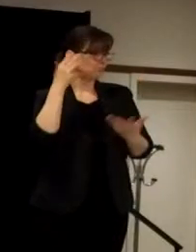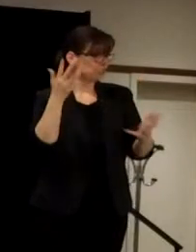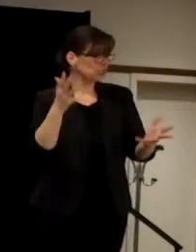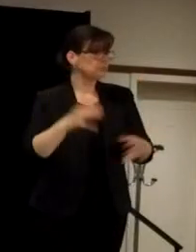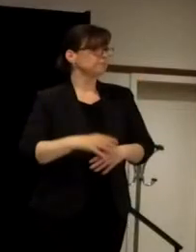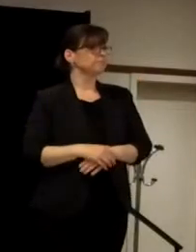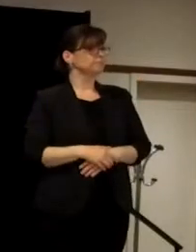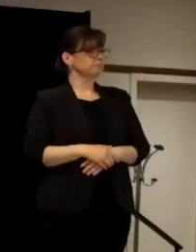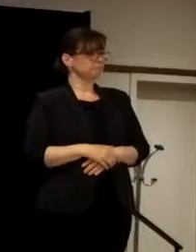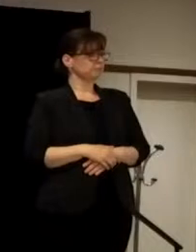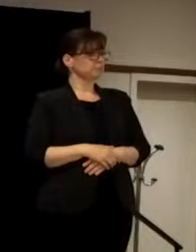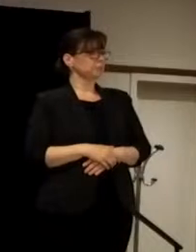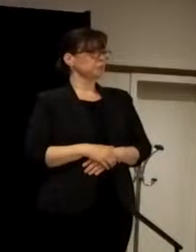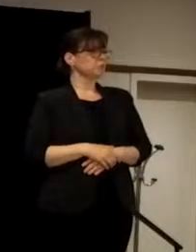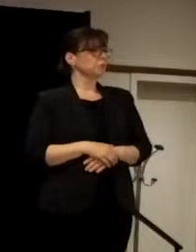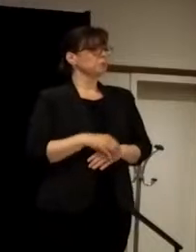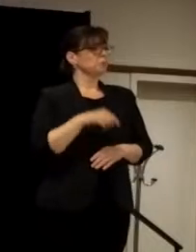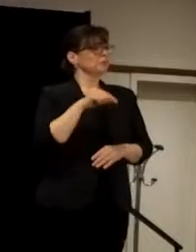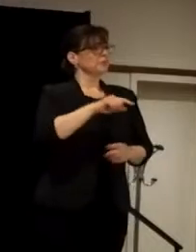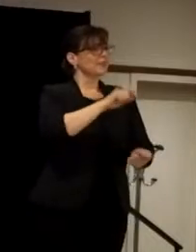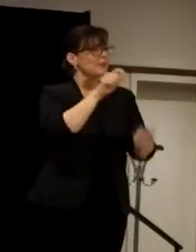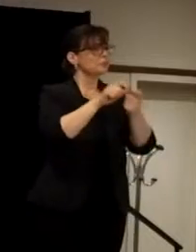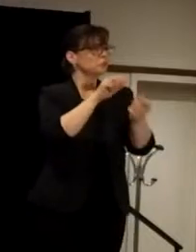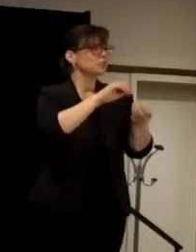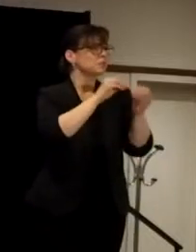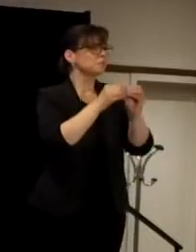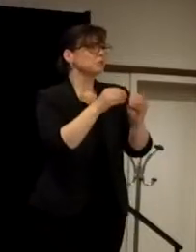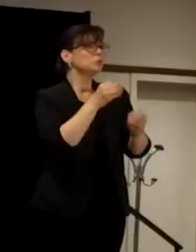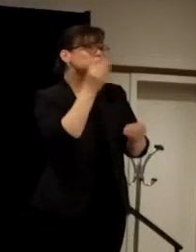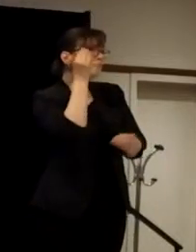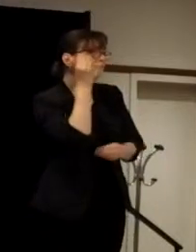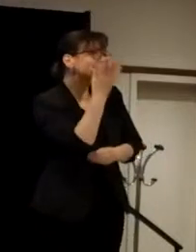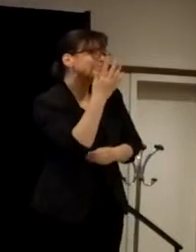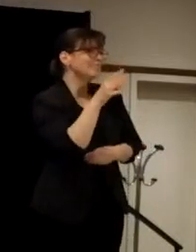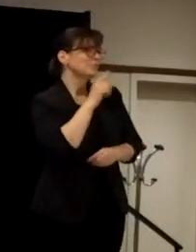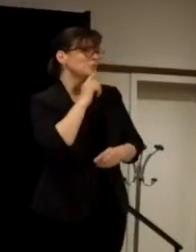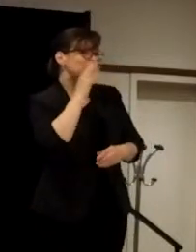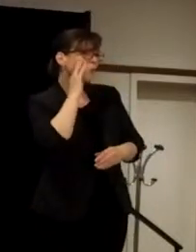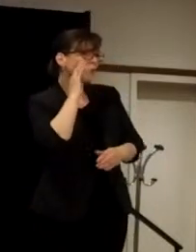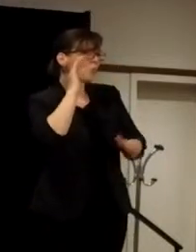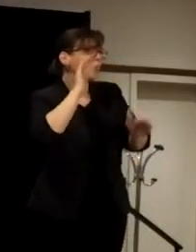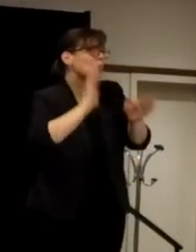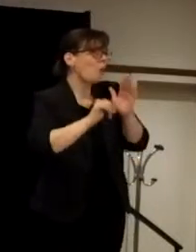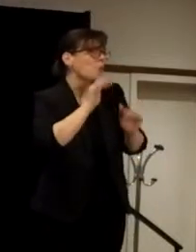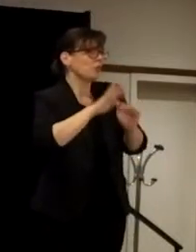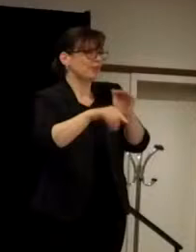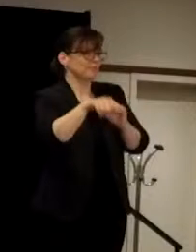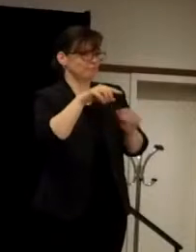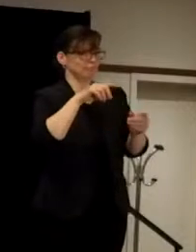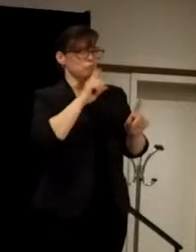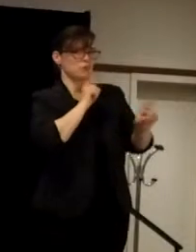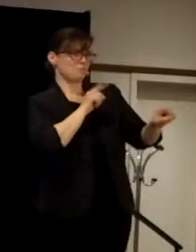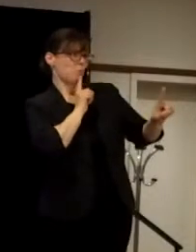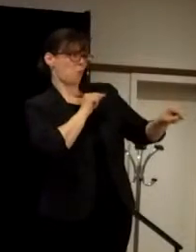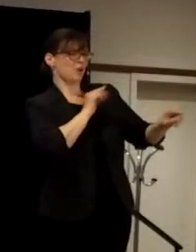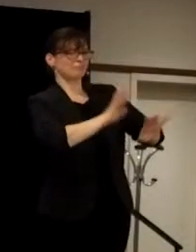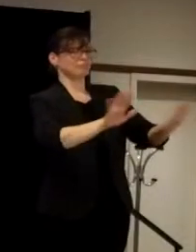at home with the accurate case numbers, we'll adjust those. But positive cases to date,